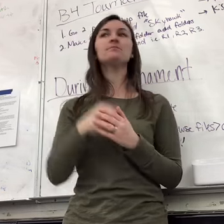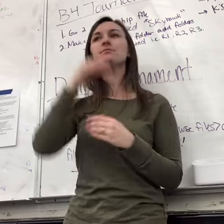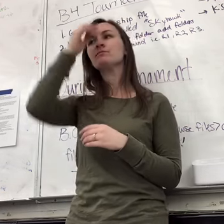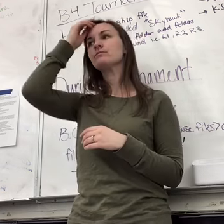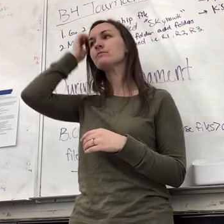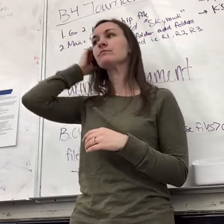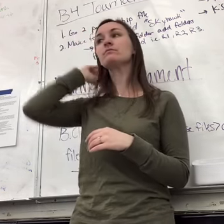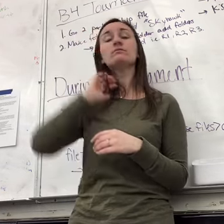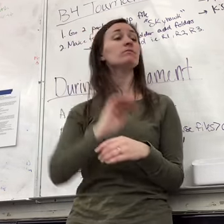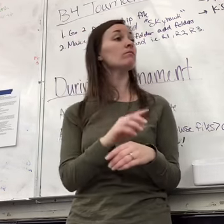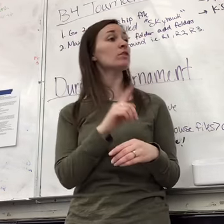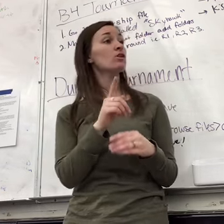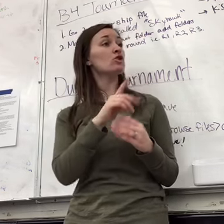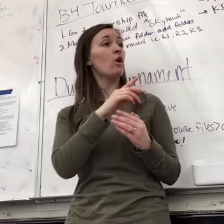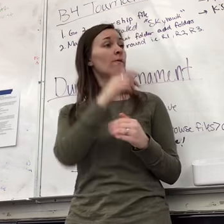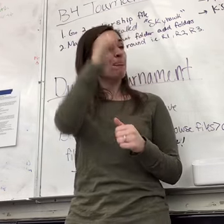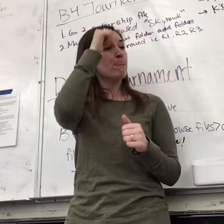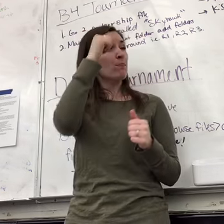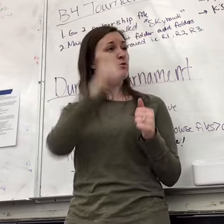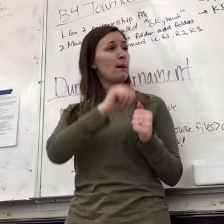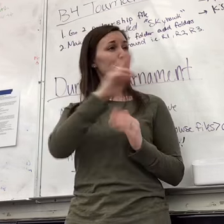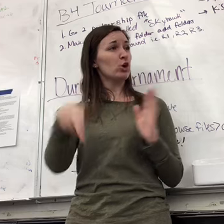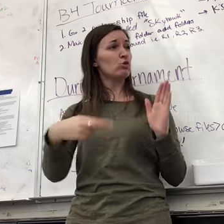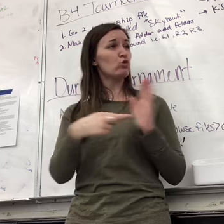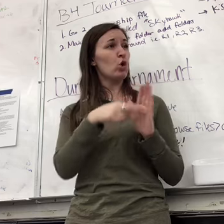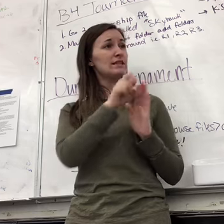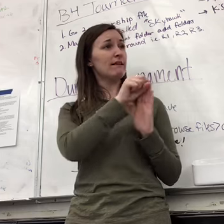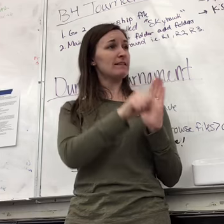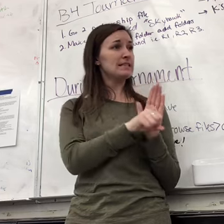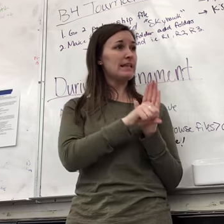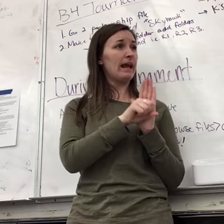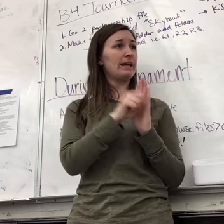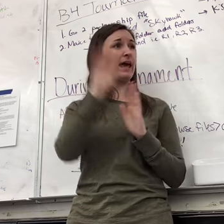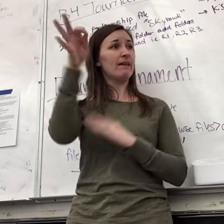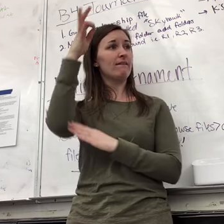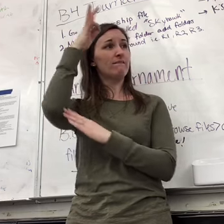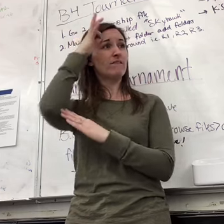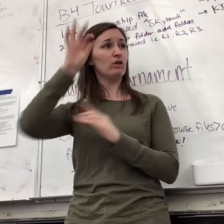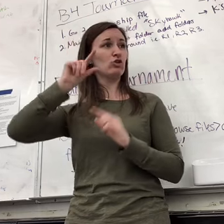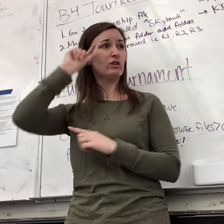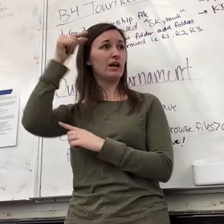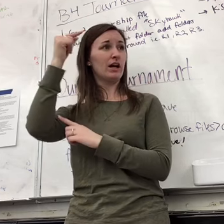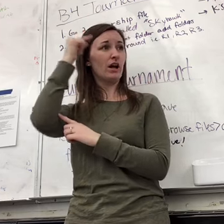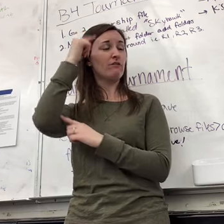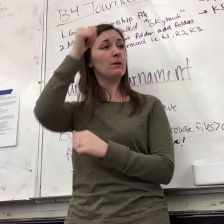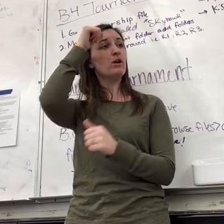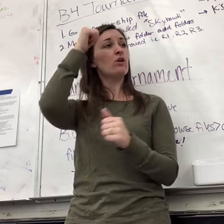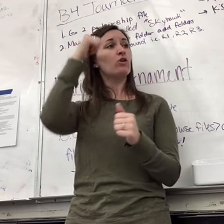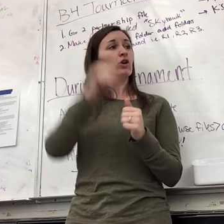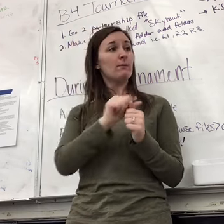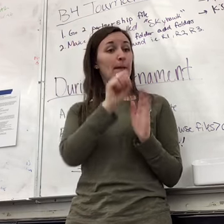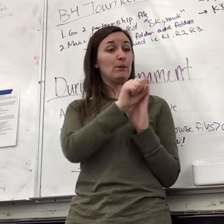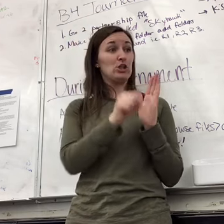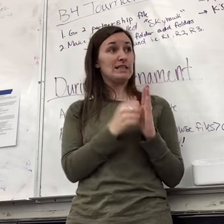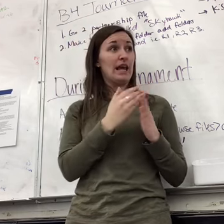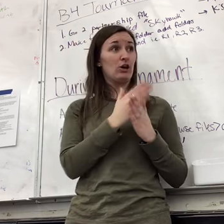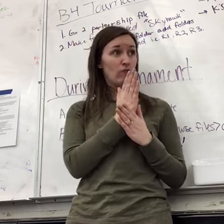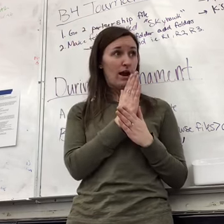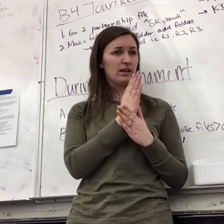government and the state government? Remember, black codes are going to be the state government. Federal government, do you have power over that? At the time, the